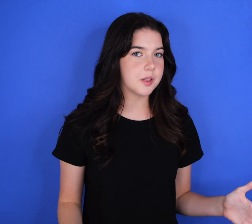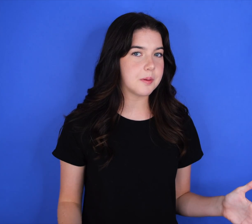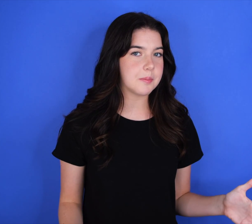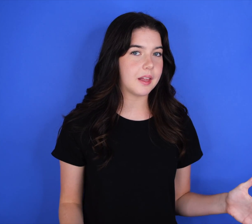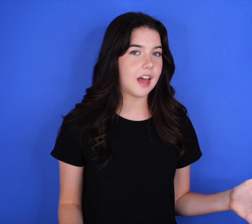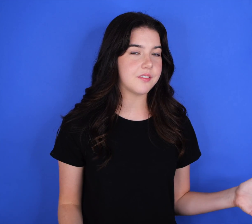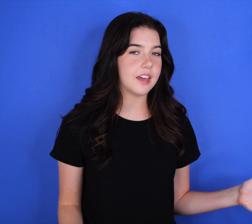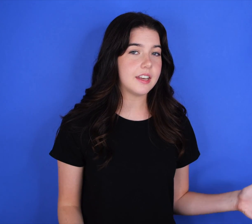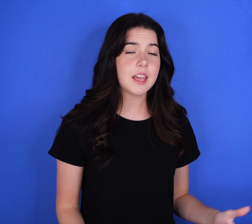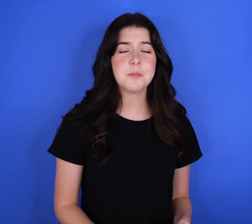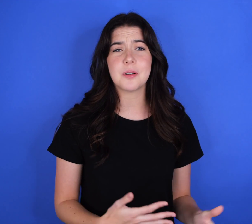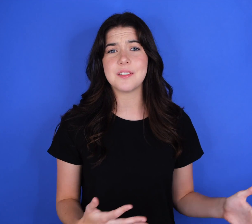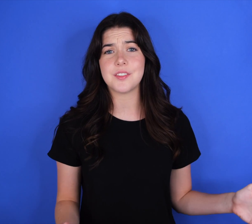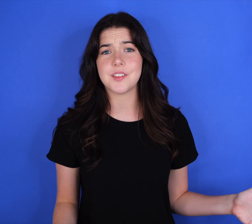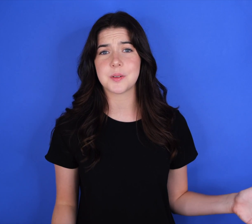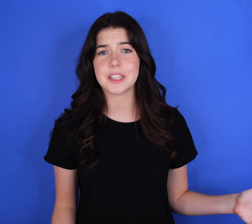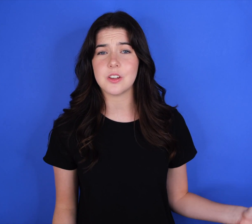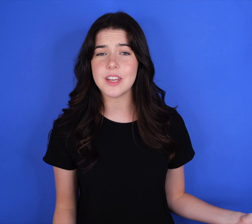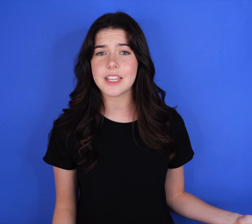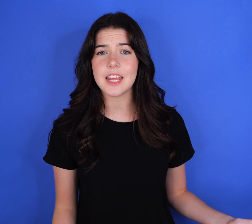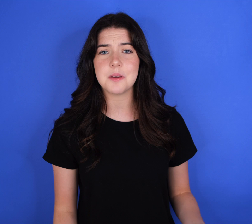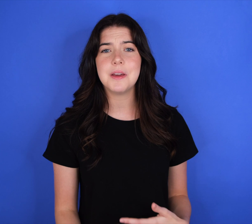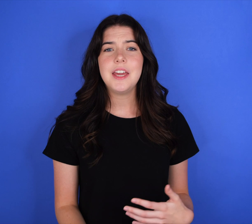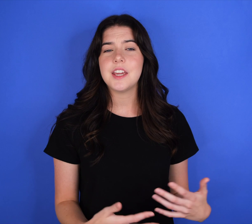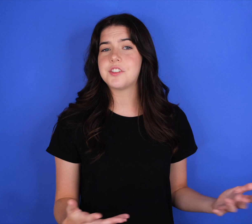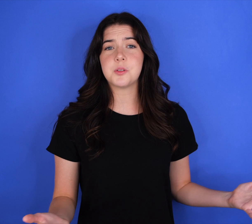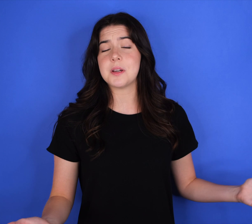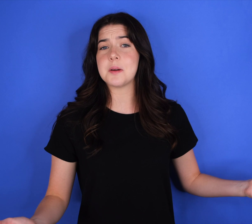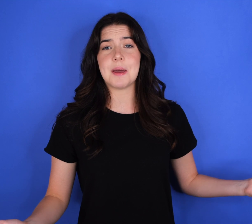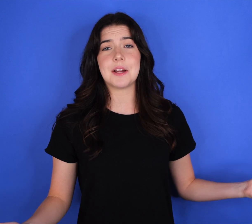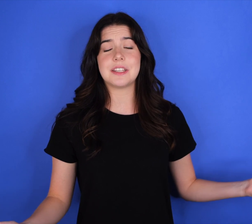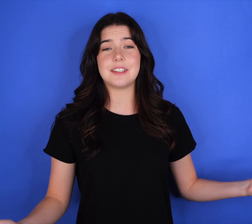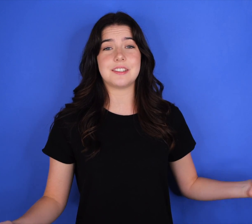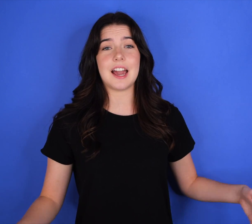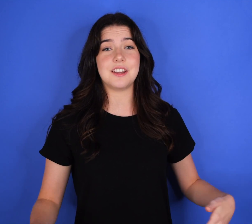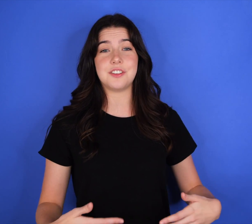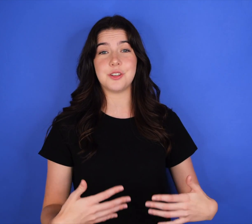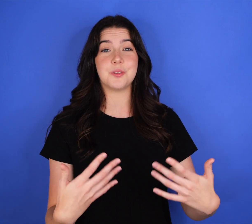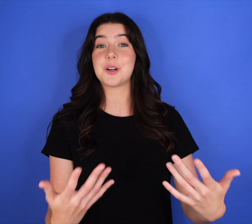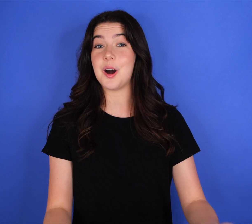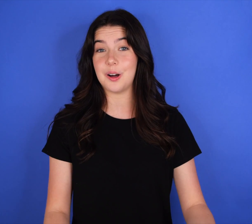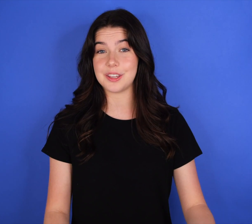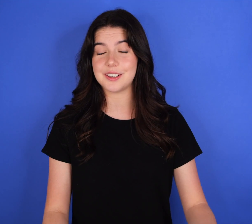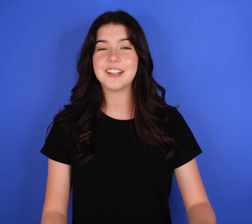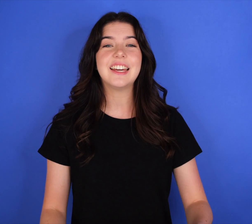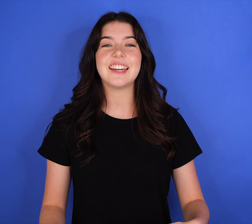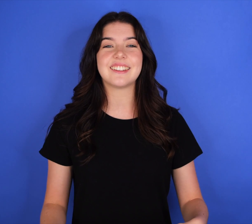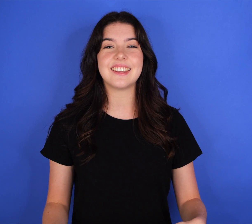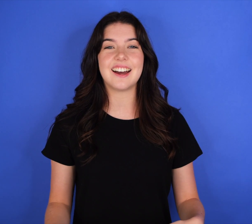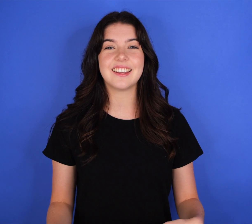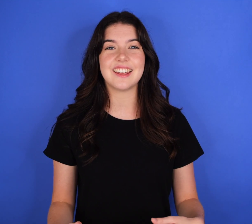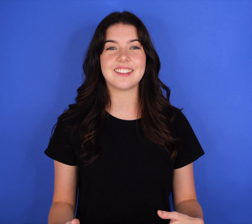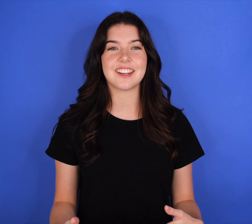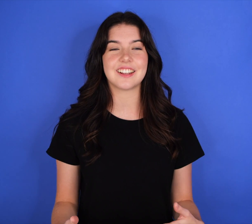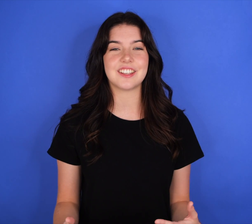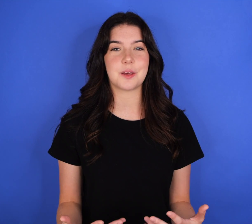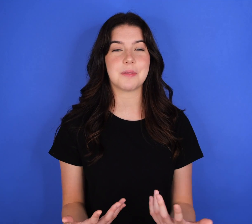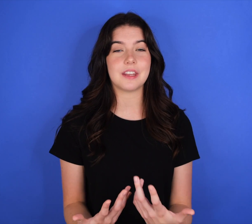people have that name, or even if you have a really unique name, it's just what your parents decided to call you. It's not necessarily something that